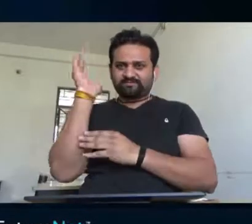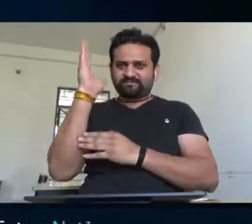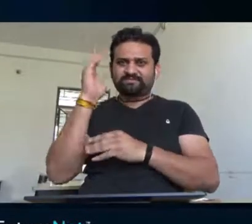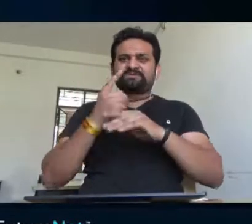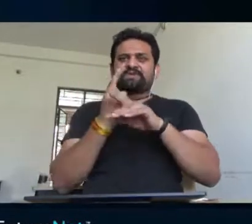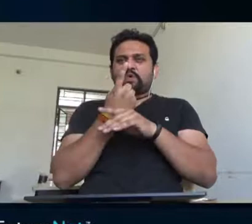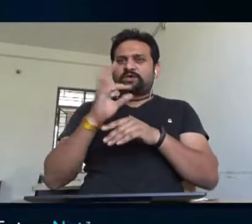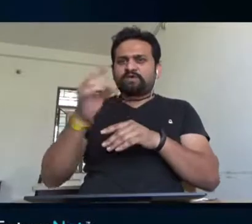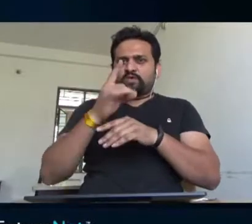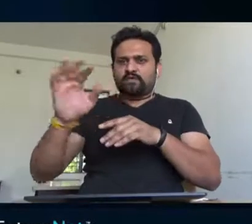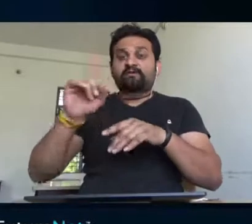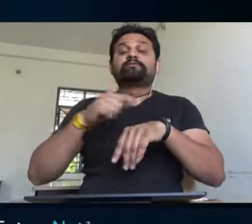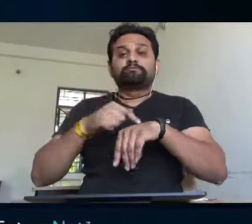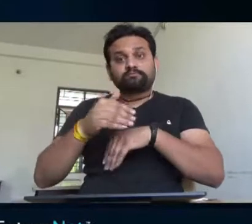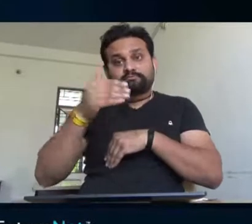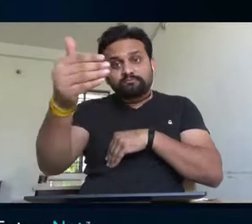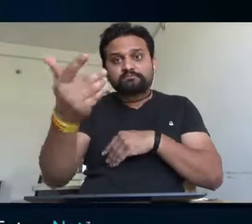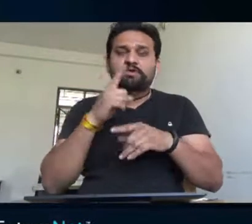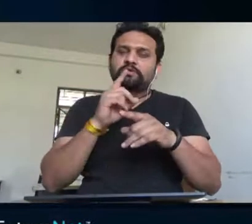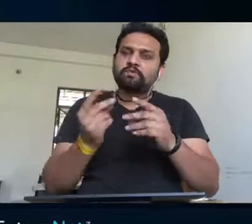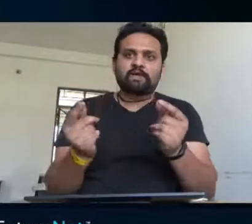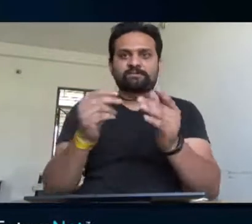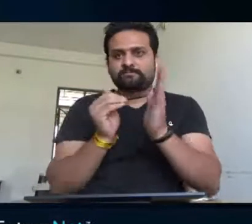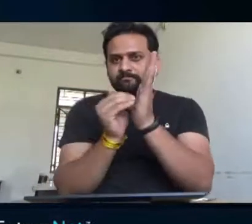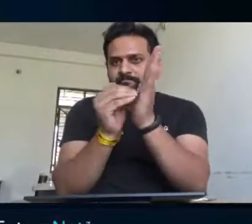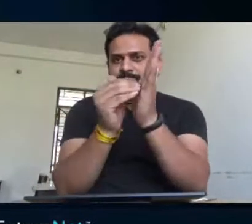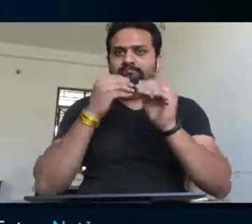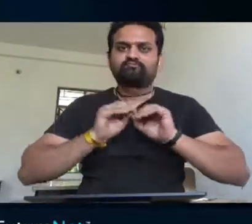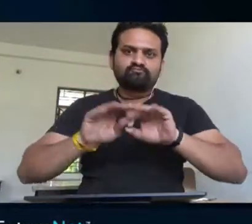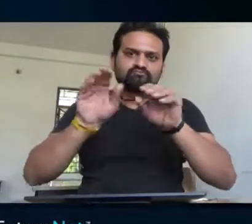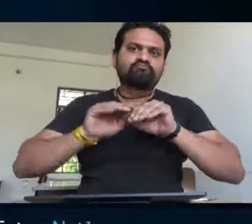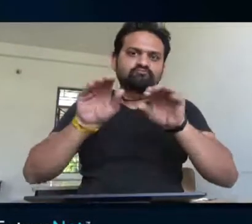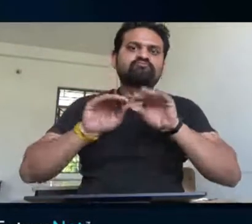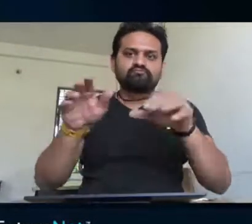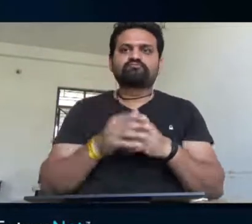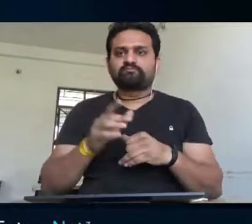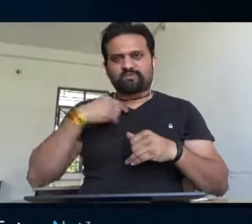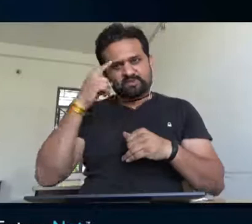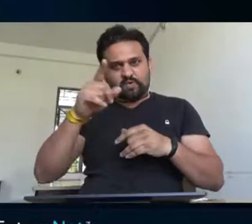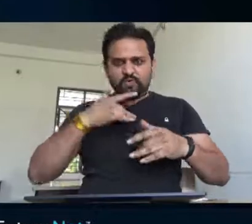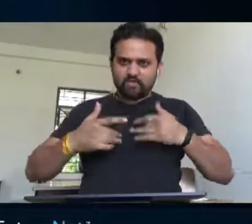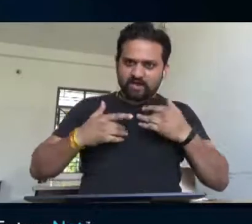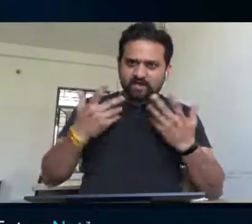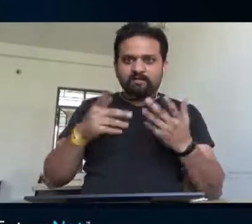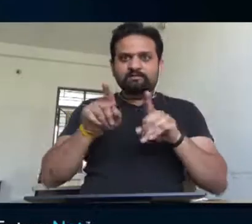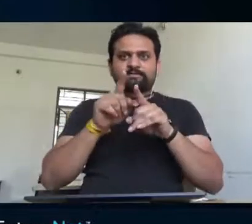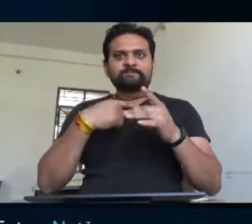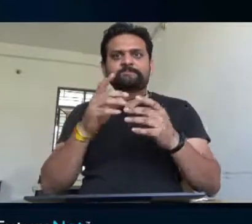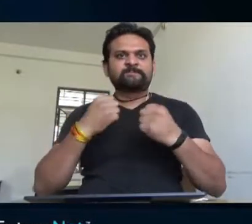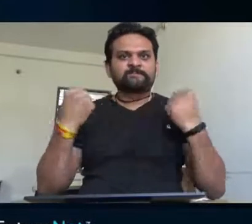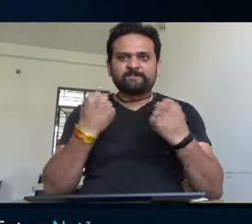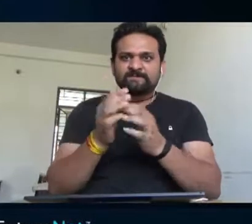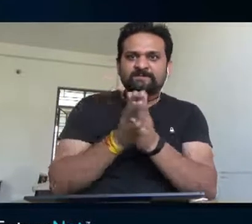couple of weeks, we will do that now more often for you, because I know how you feel when you have not so much